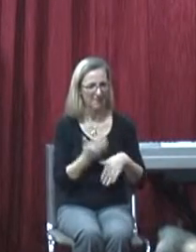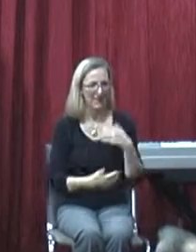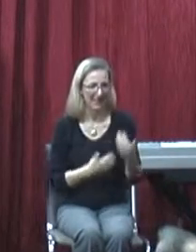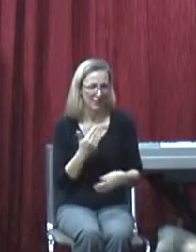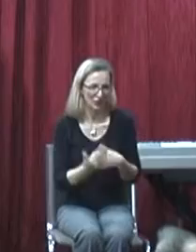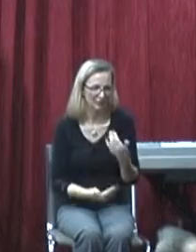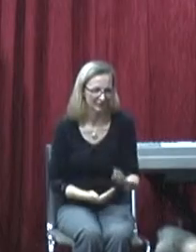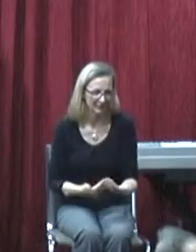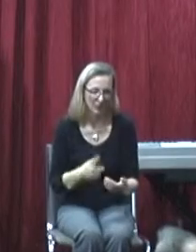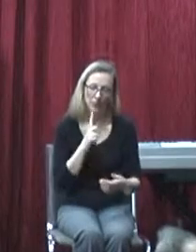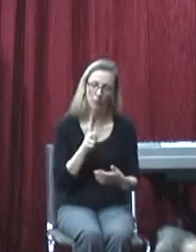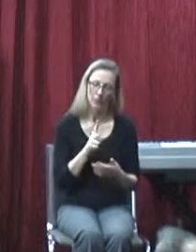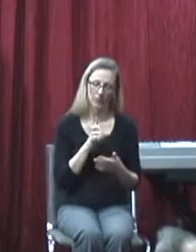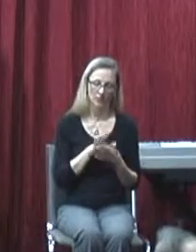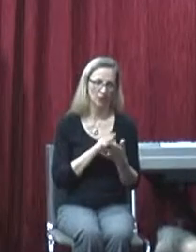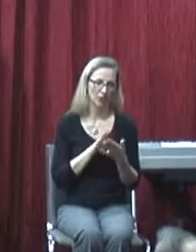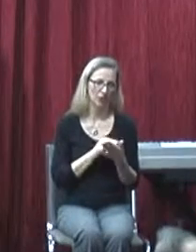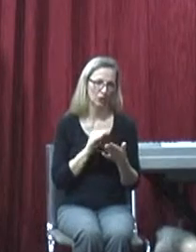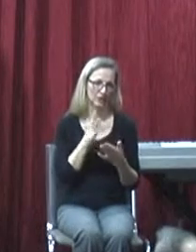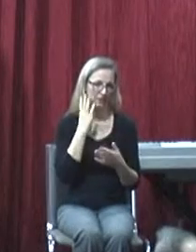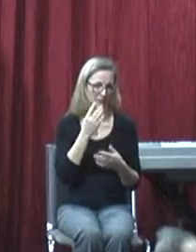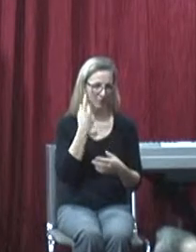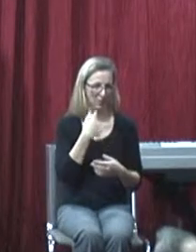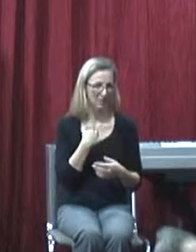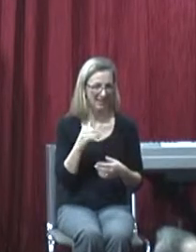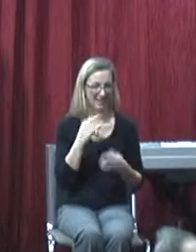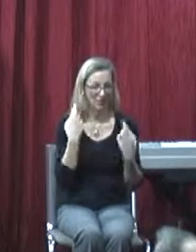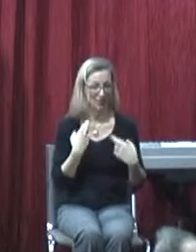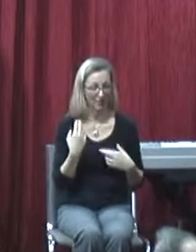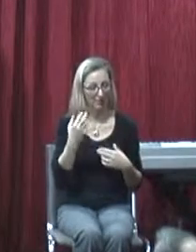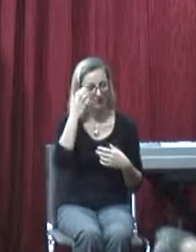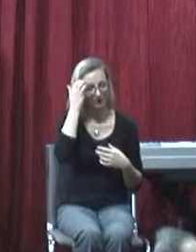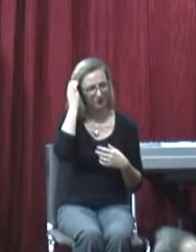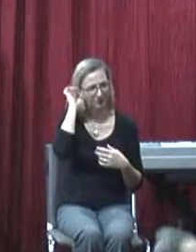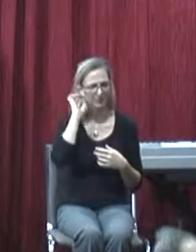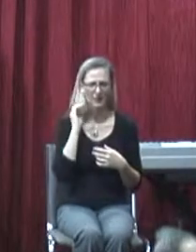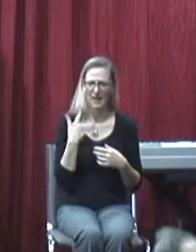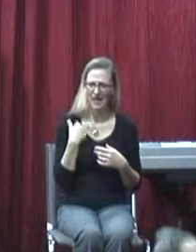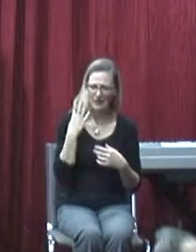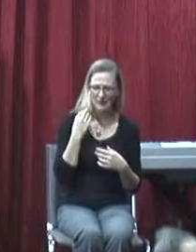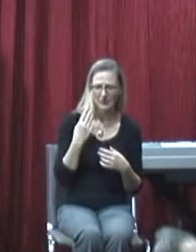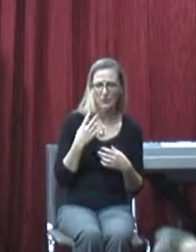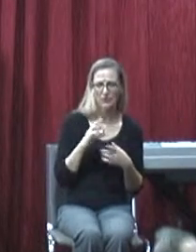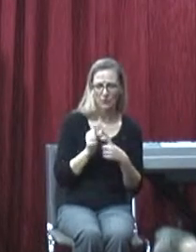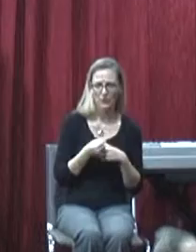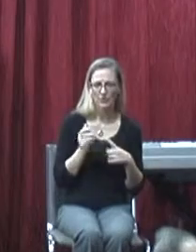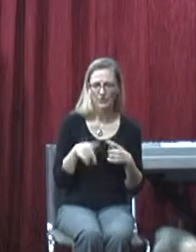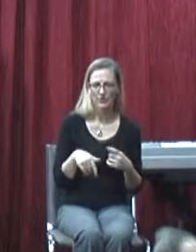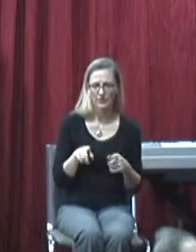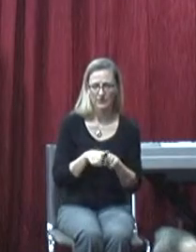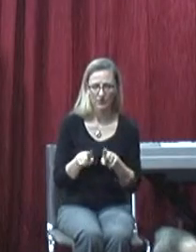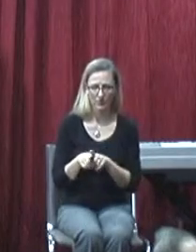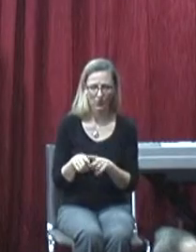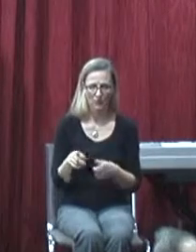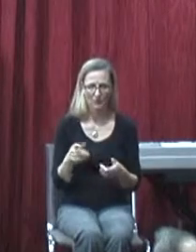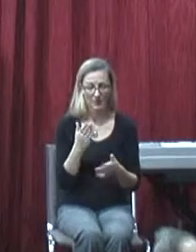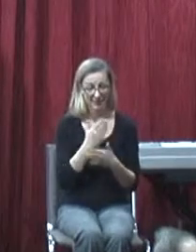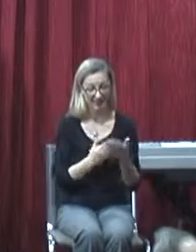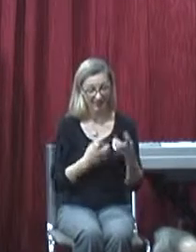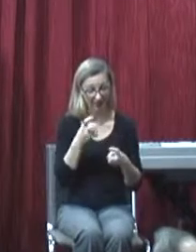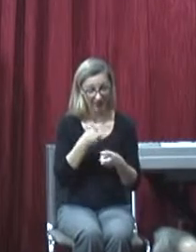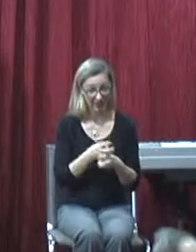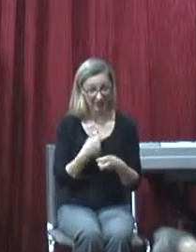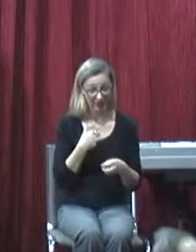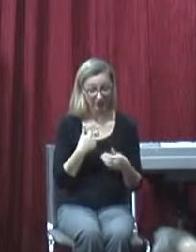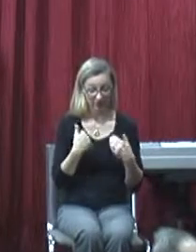was a learning experience for me as a rabbi, because I've experienced situations like this too. Some of the